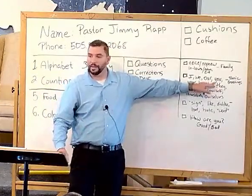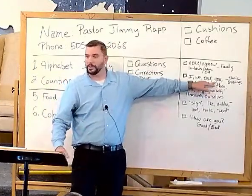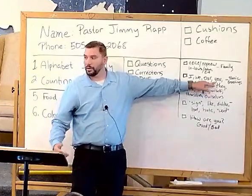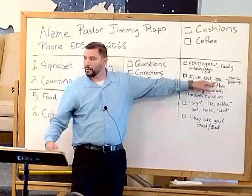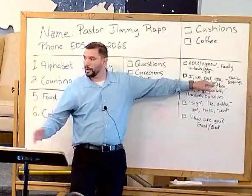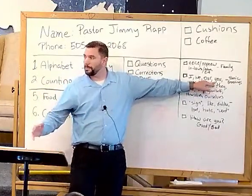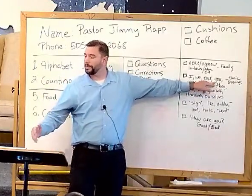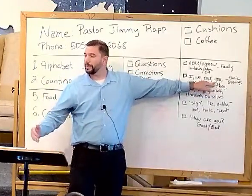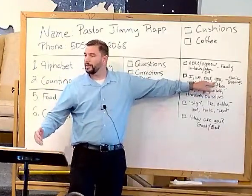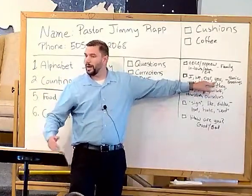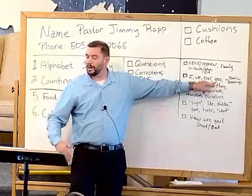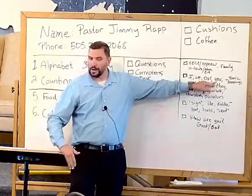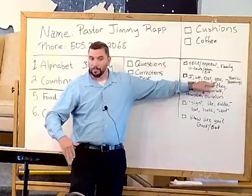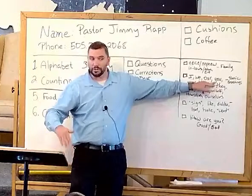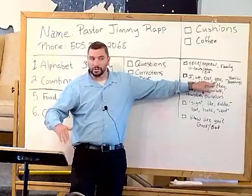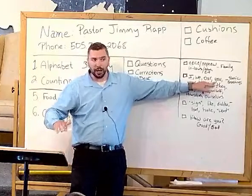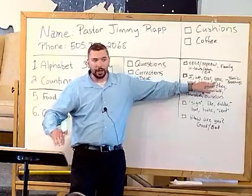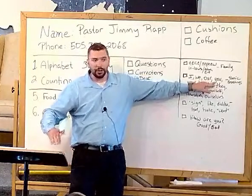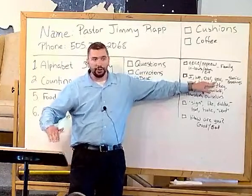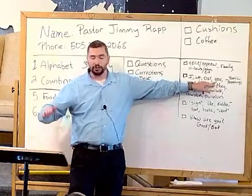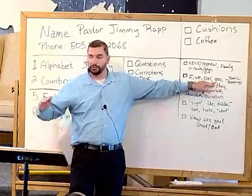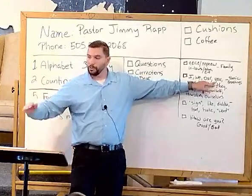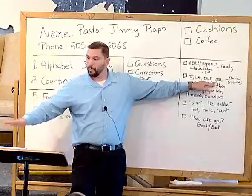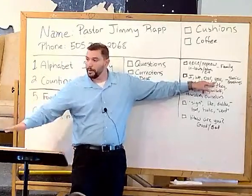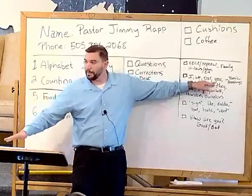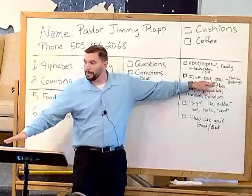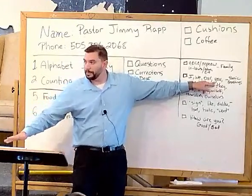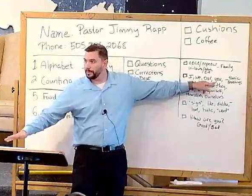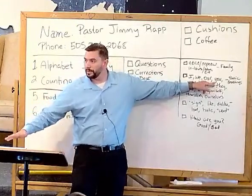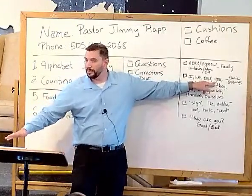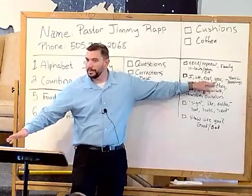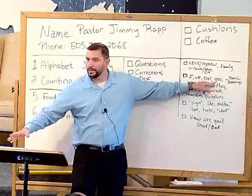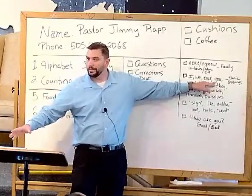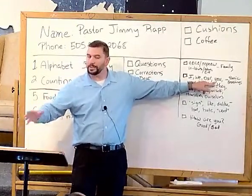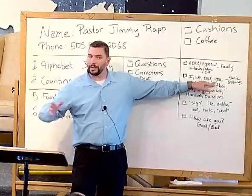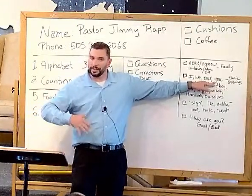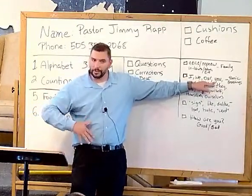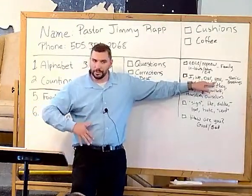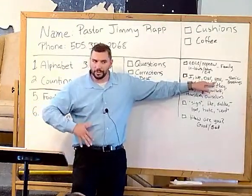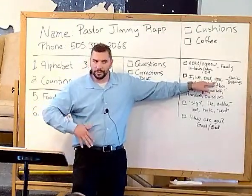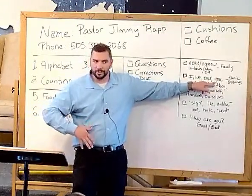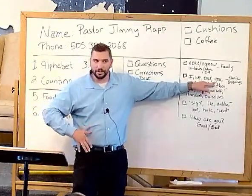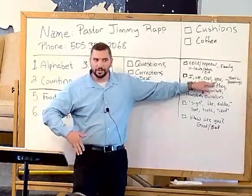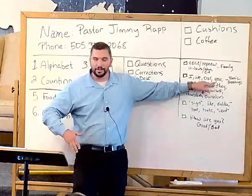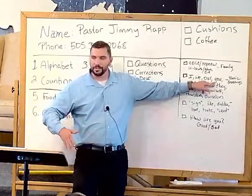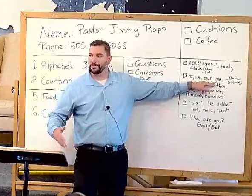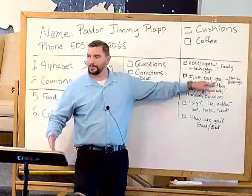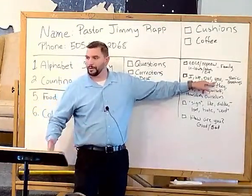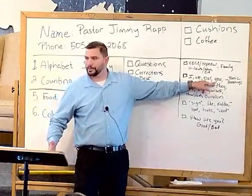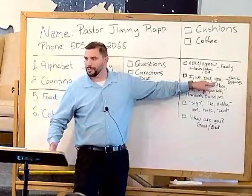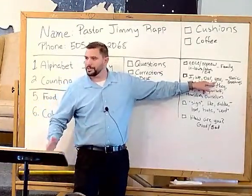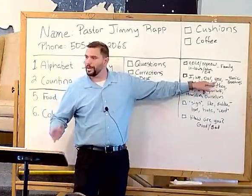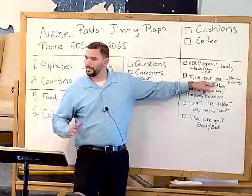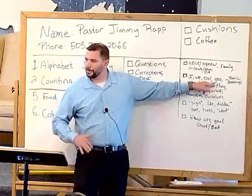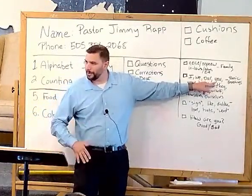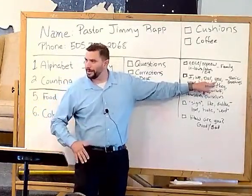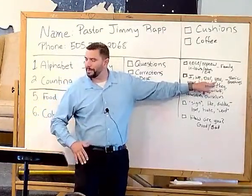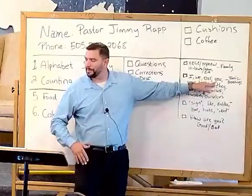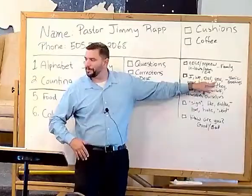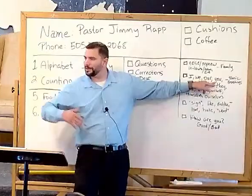growing up, I was taught it's rude to point at people. In sign language, different culture, it's not rude to point at people when you're talking